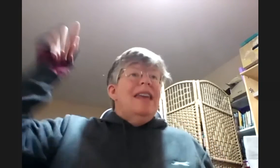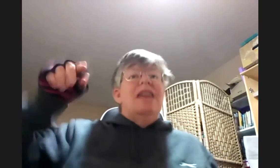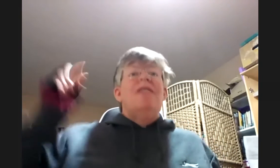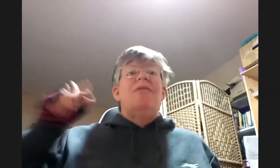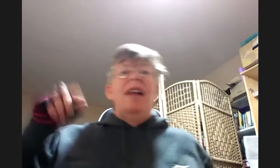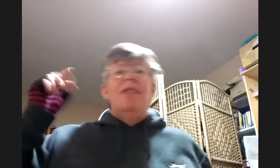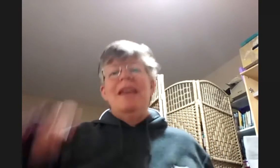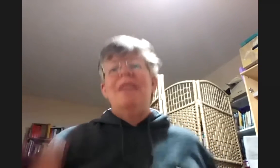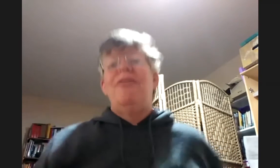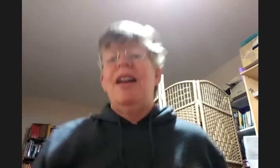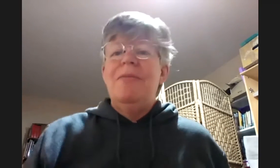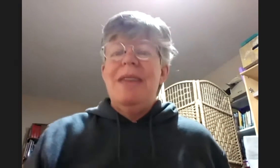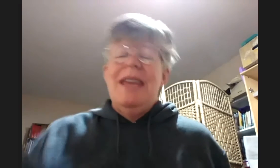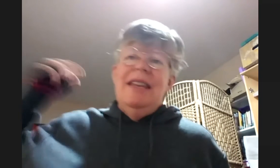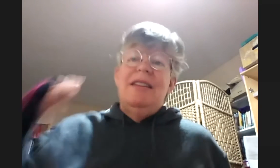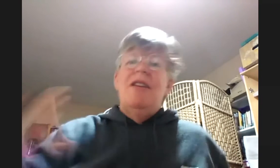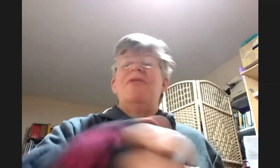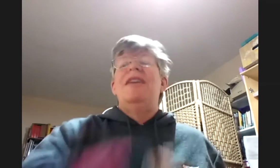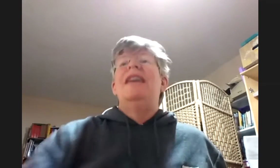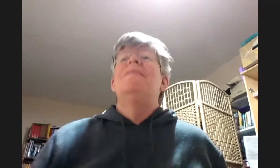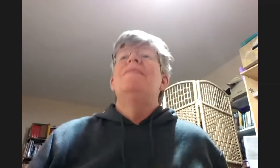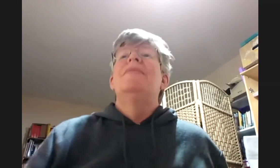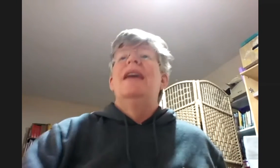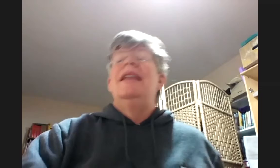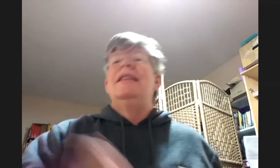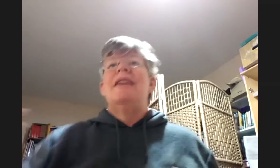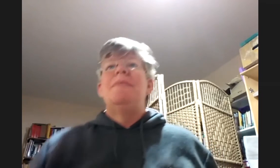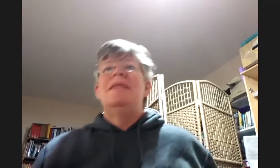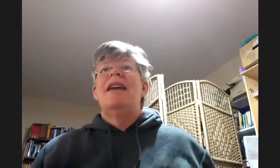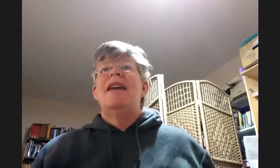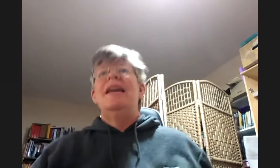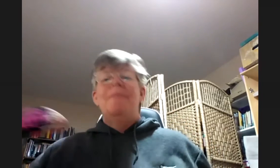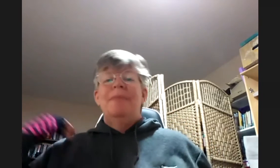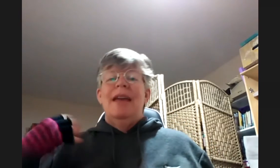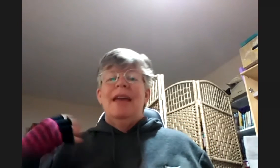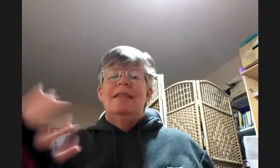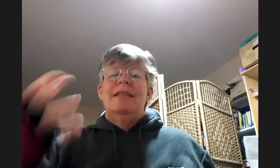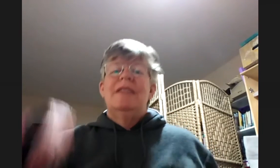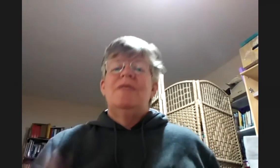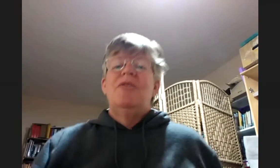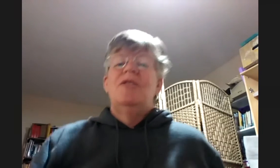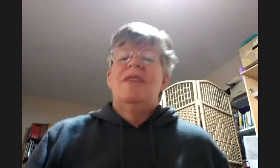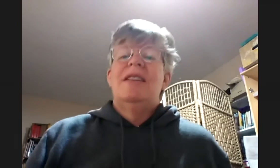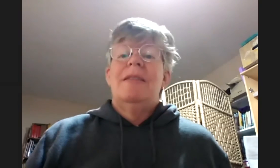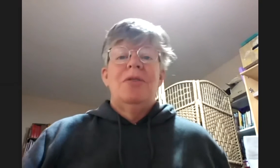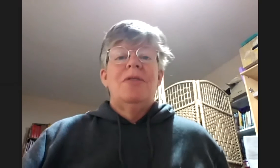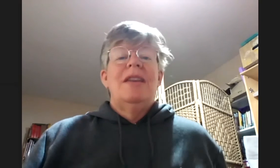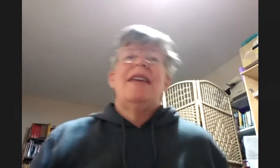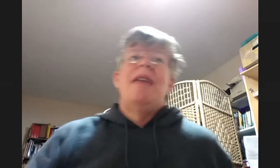here, follow me, and he dove in and then stepped aside as his first victim, Turkey, came running